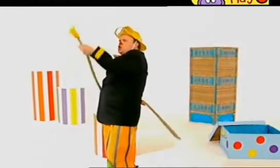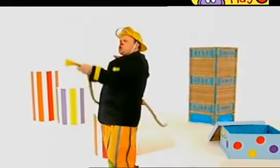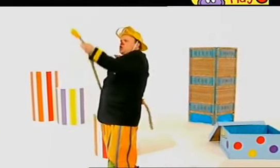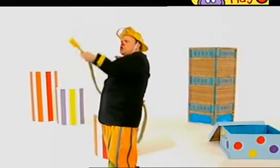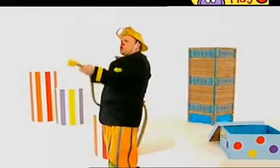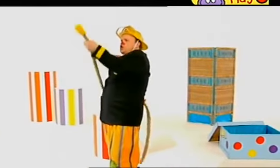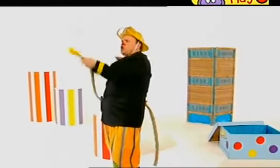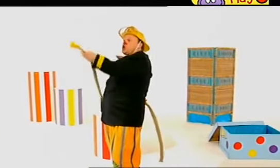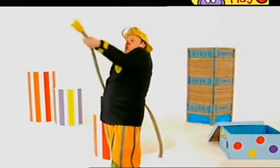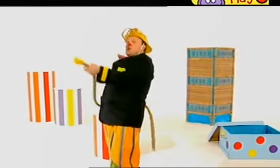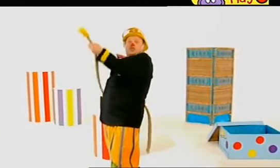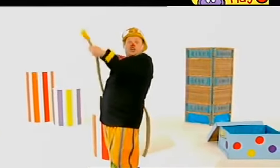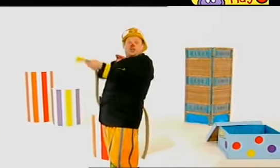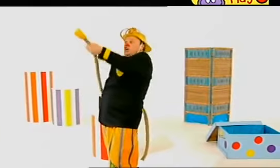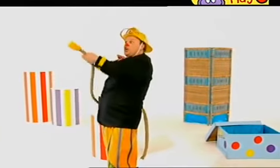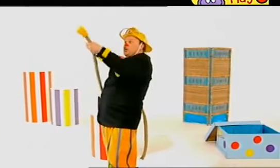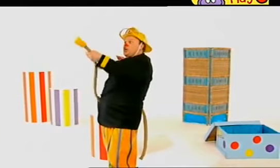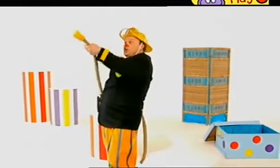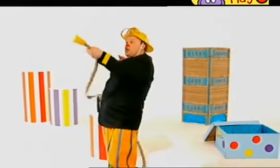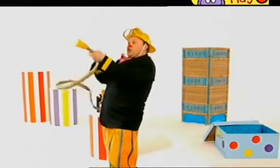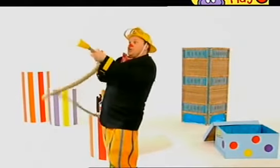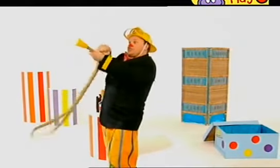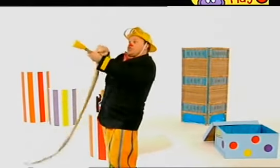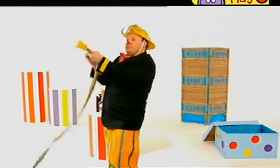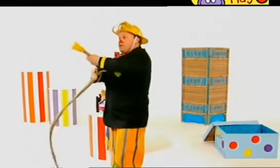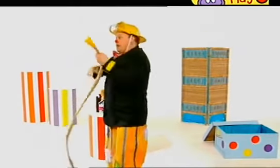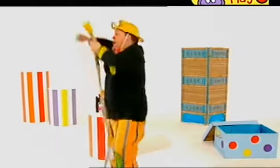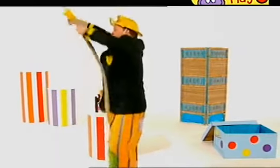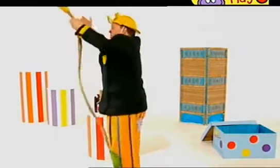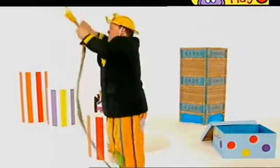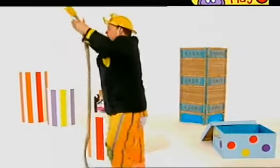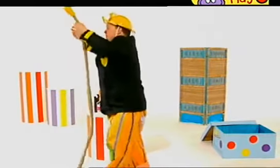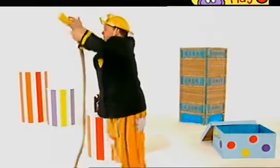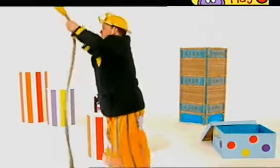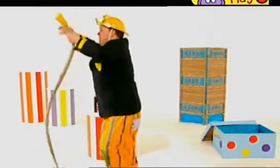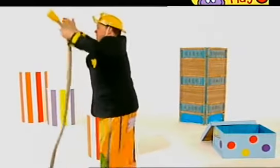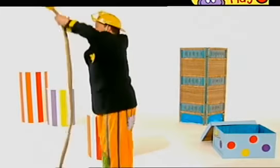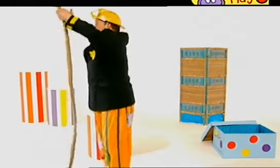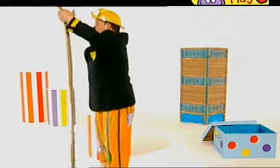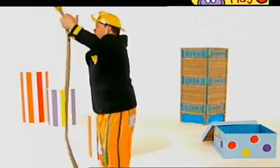Mr. Tumble is putting out a fire. That's it, it's out now.